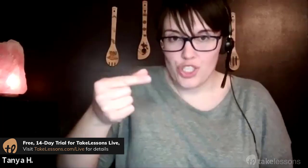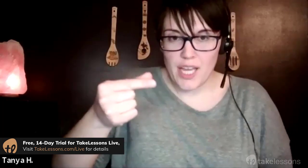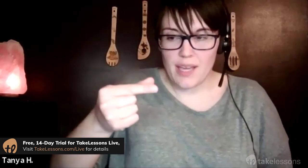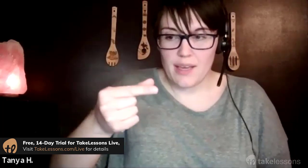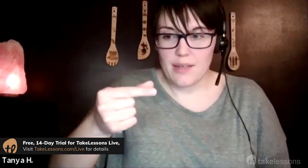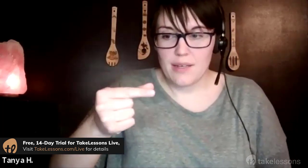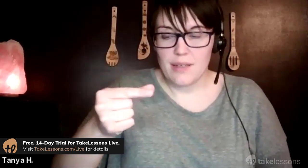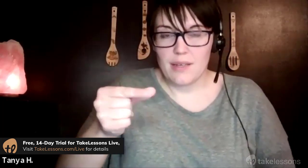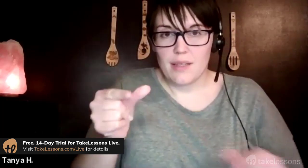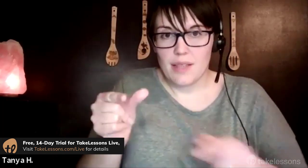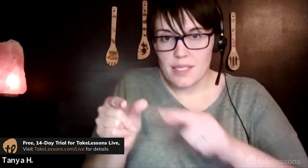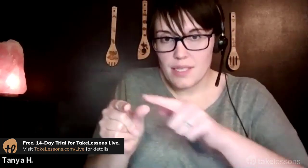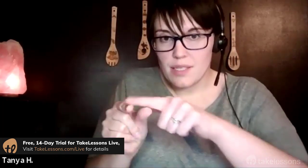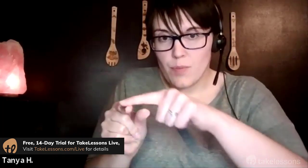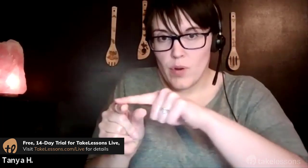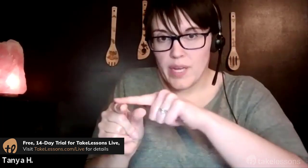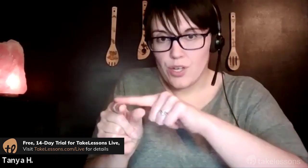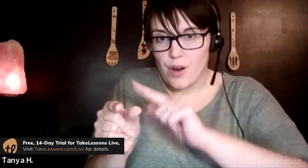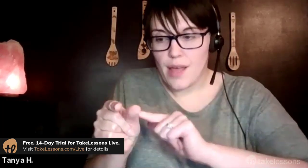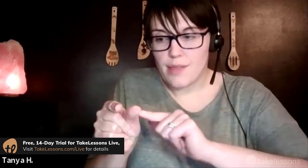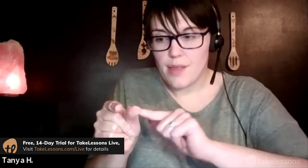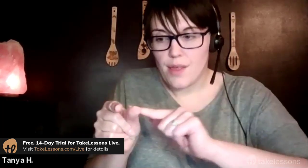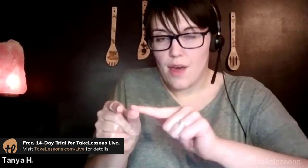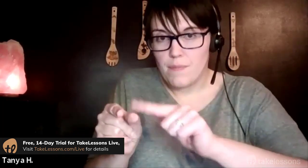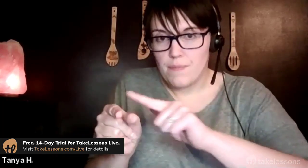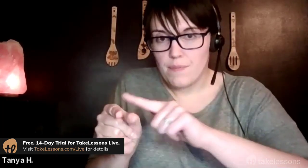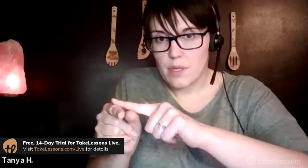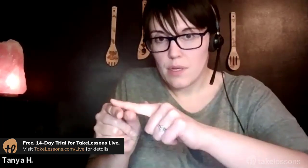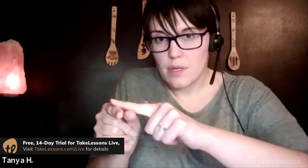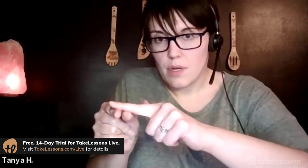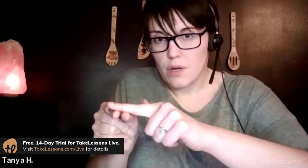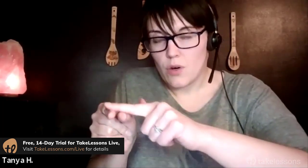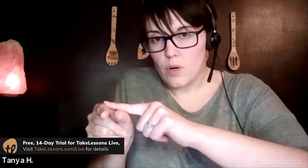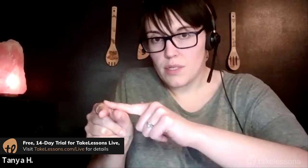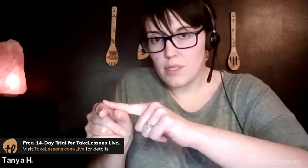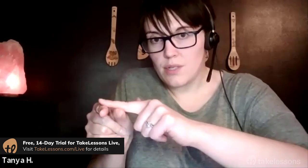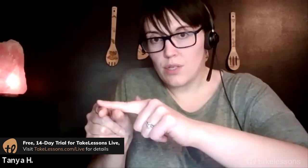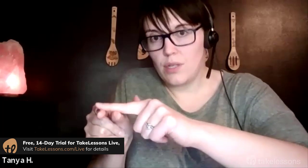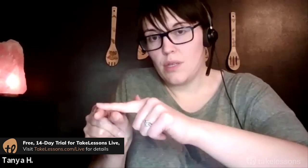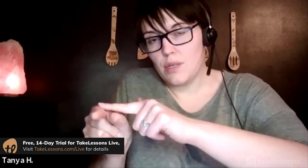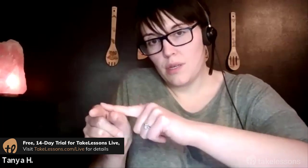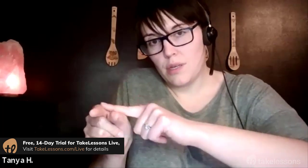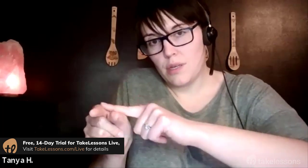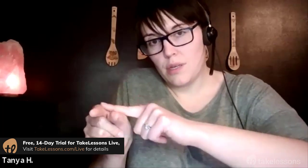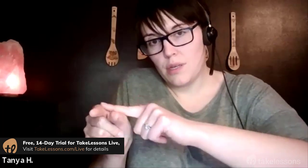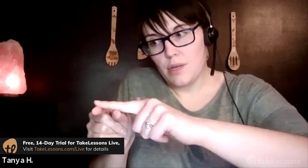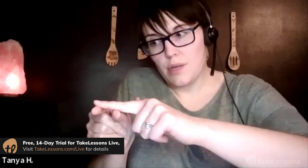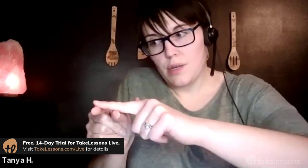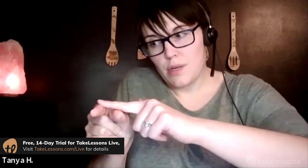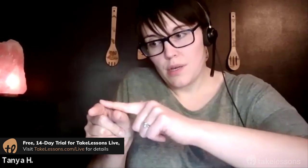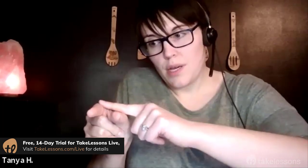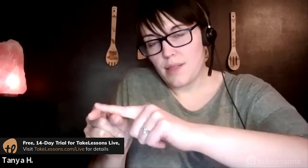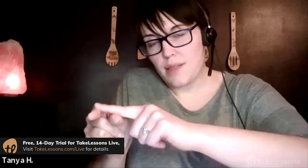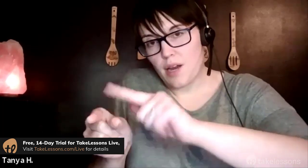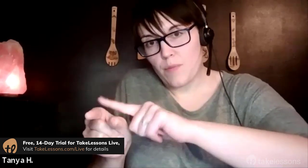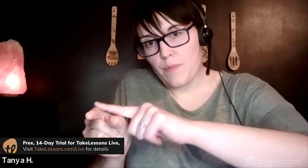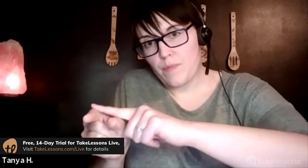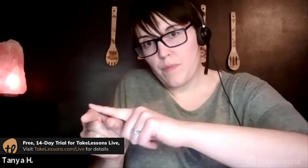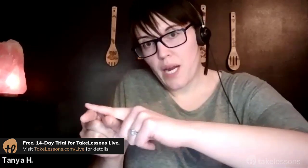G. This is the pointer and the thumb are horizontal and they are parallel